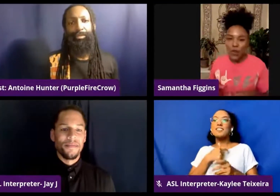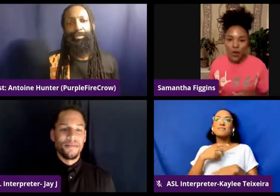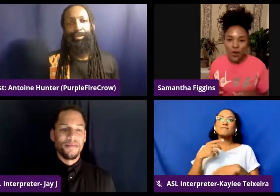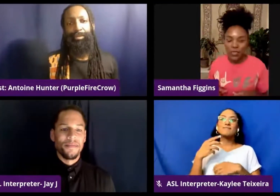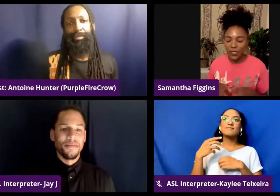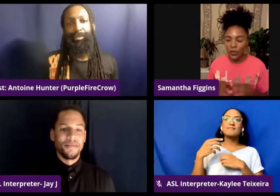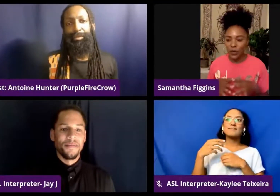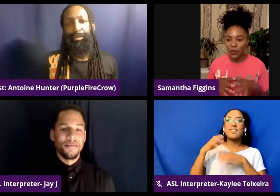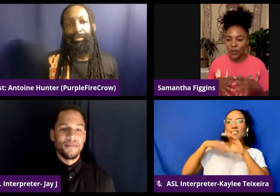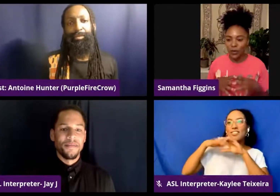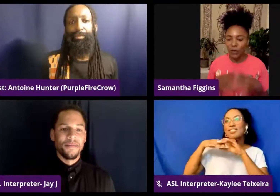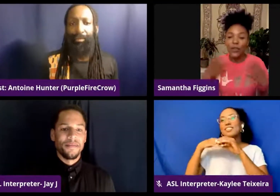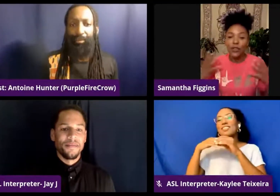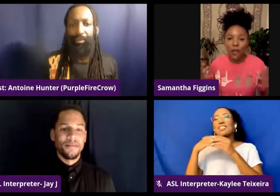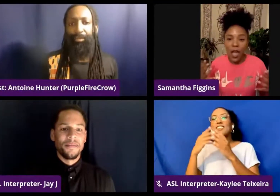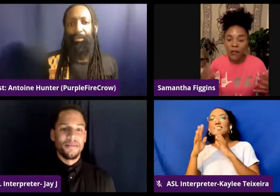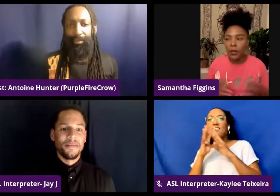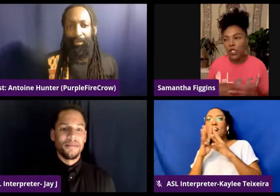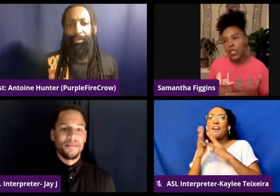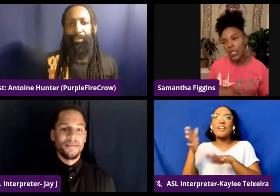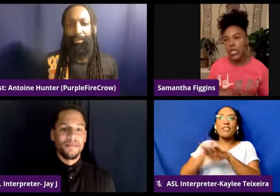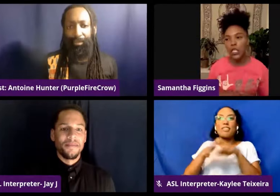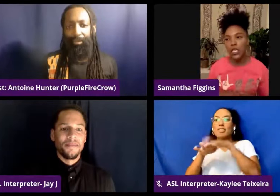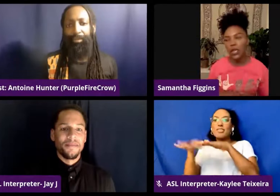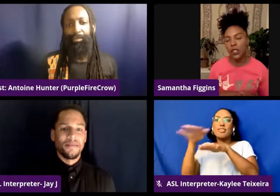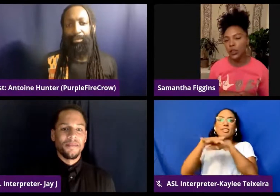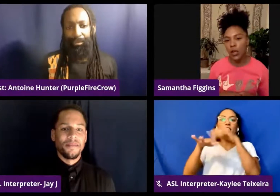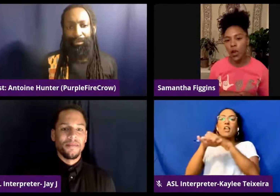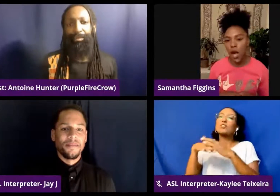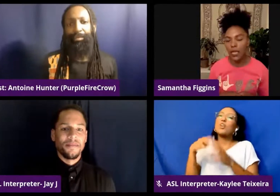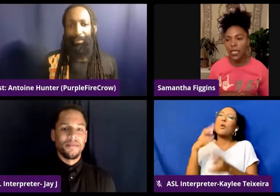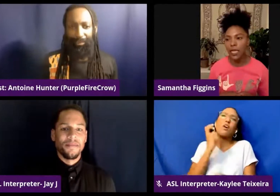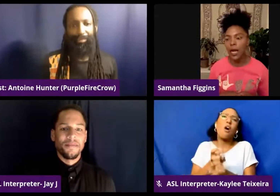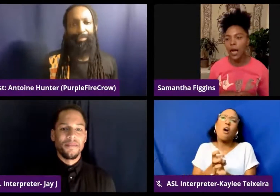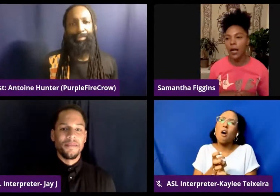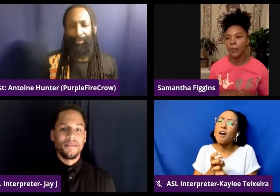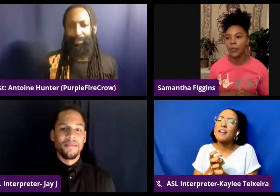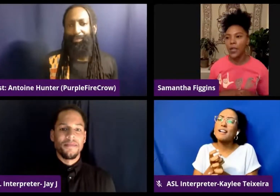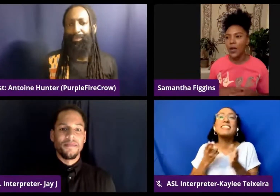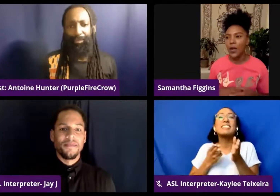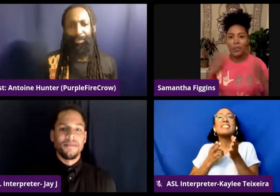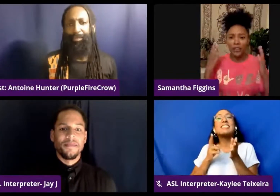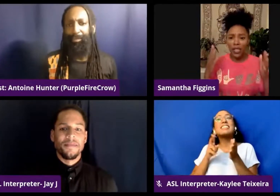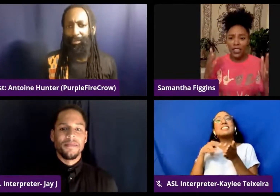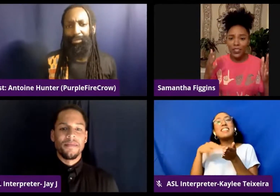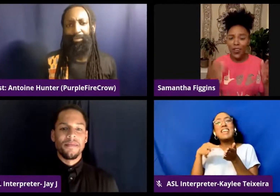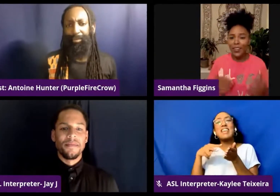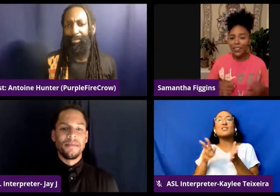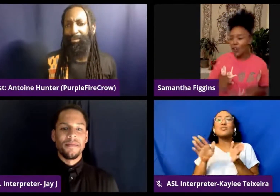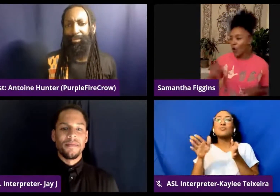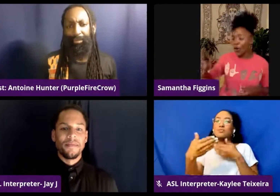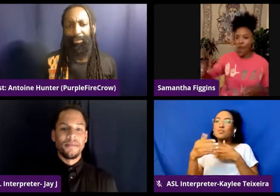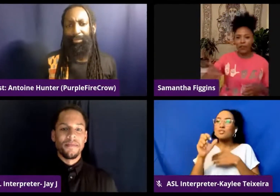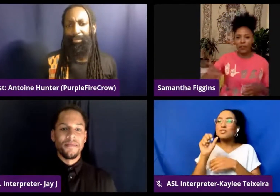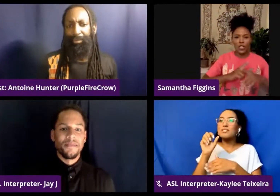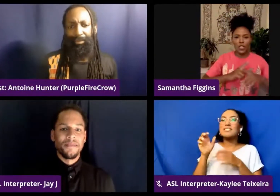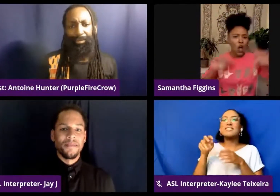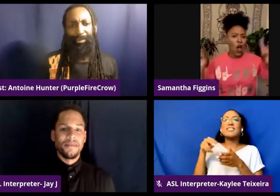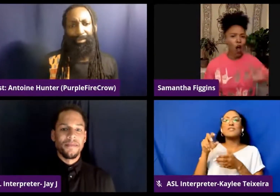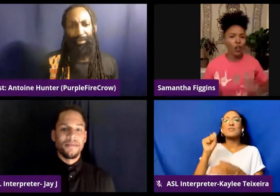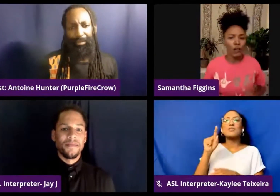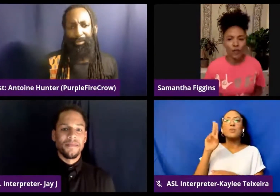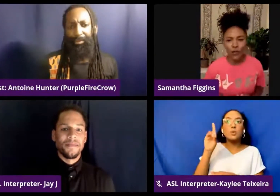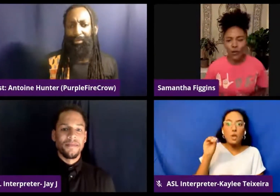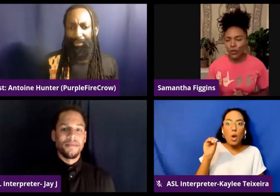very difficult to be around, especially just in the dance studio, honestly. When the music cuts on and the choreographer